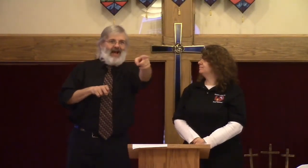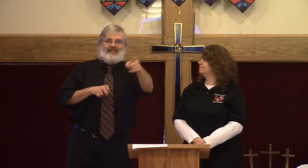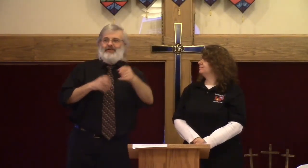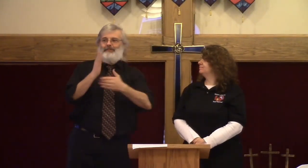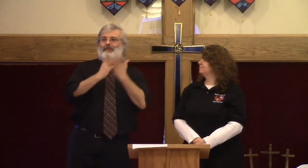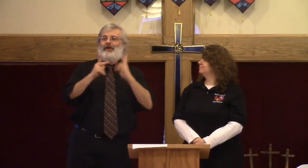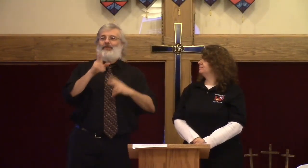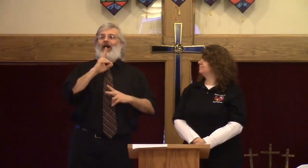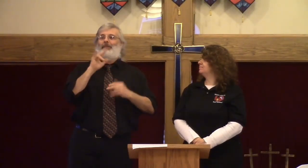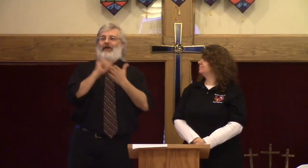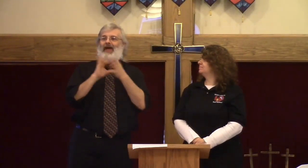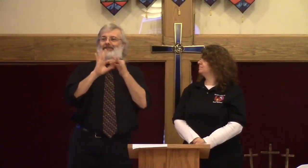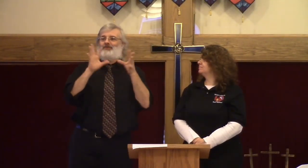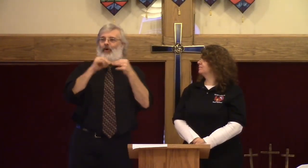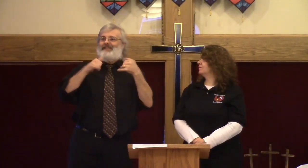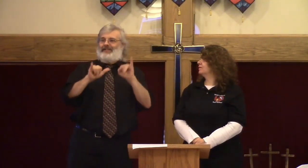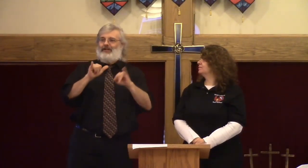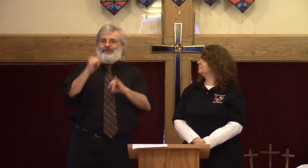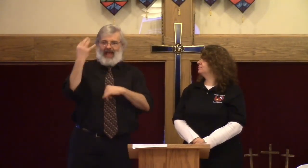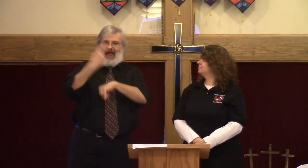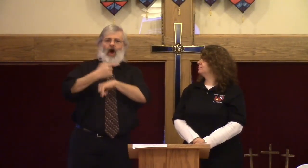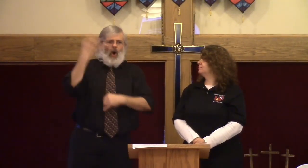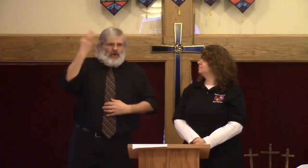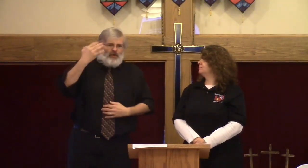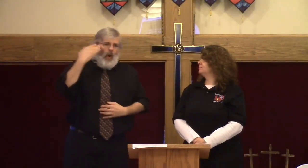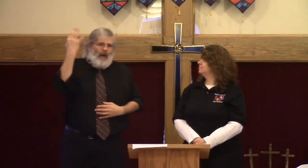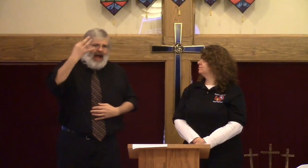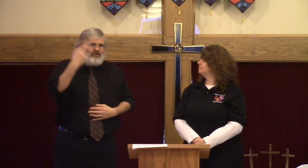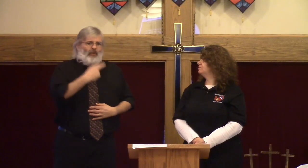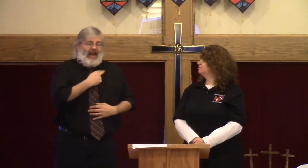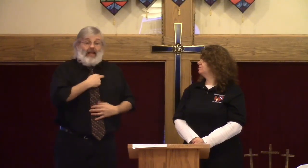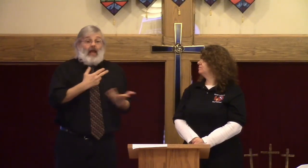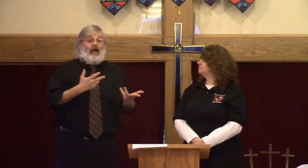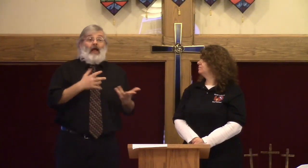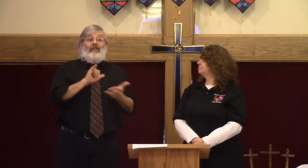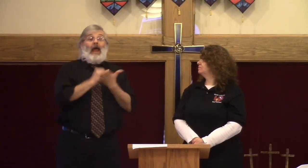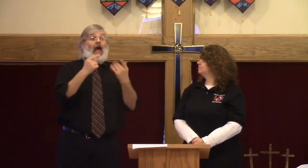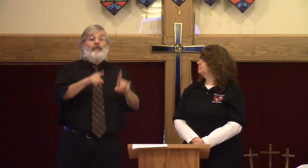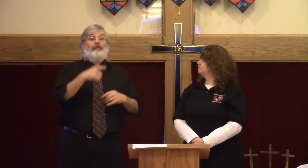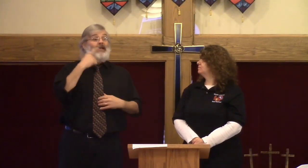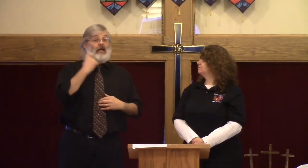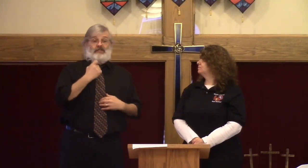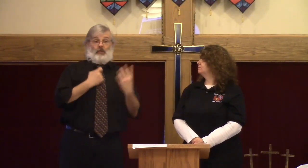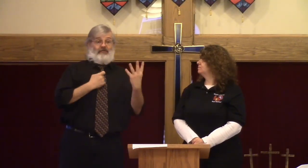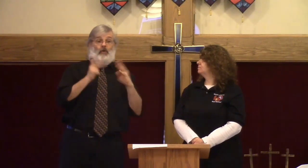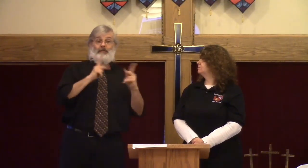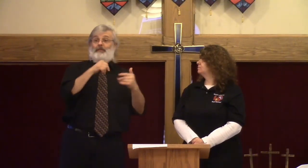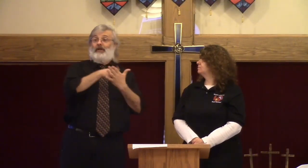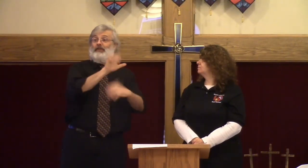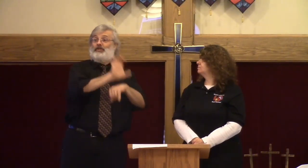some people talk about that story still today. Do you know Pastor Rankin? And that happened because there were 4 people in the church